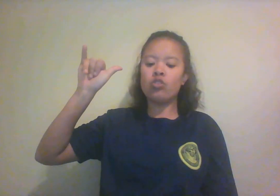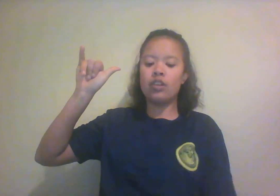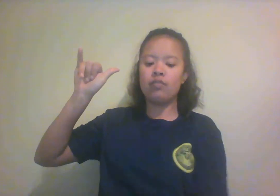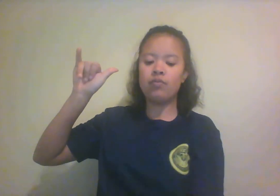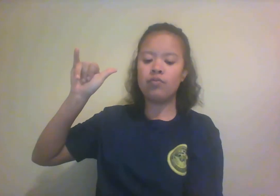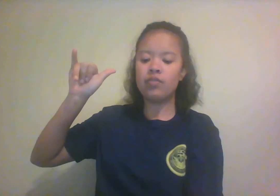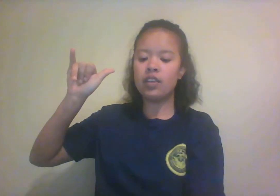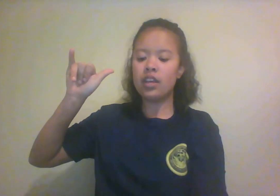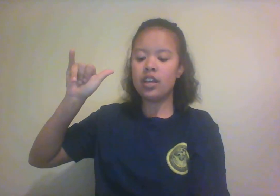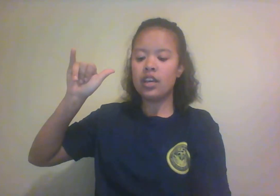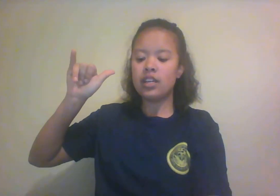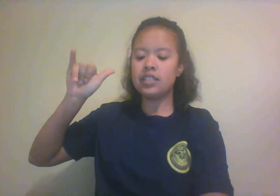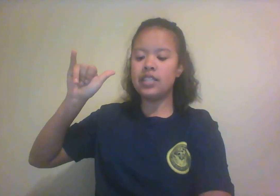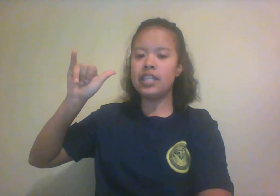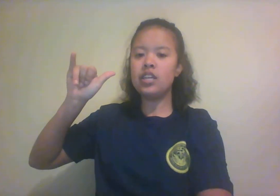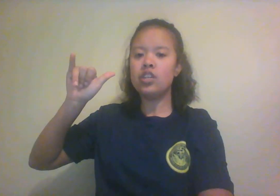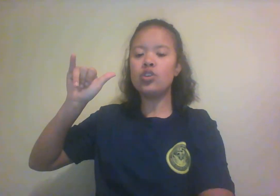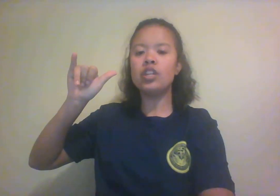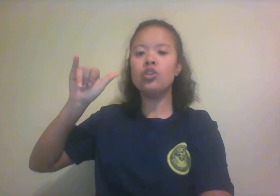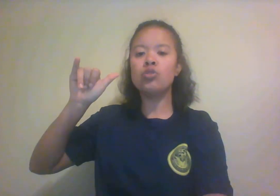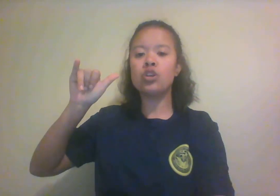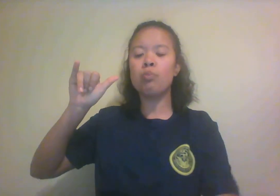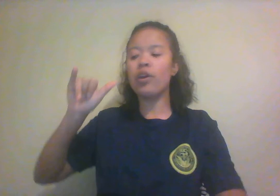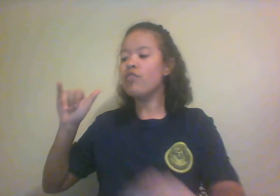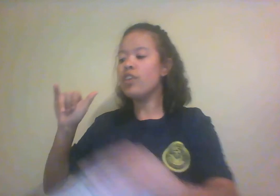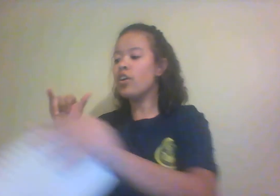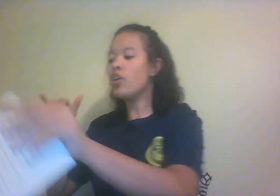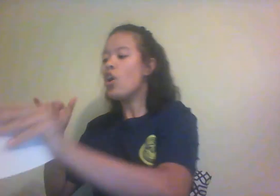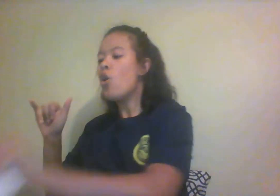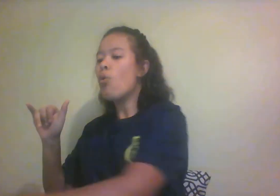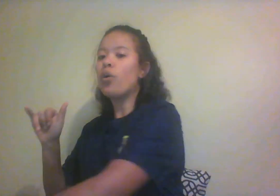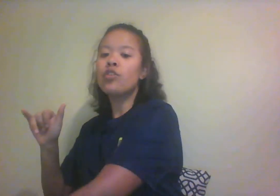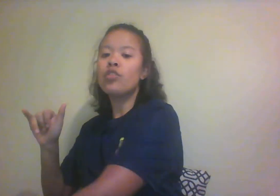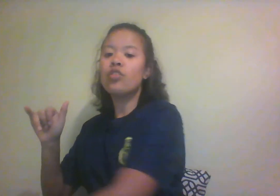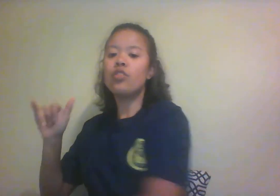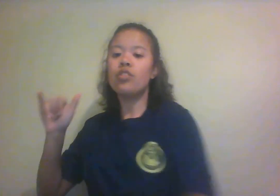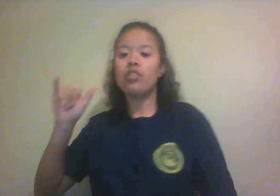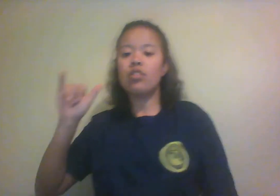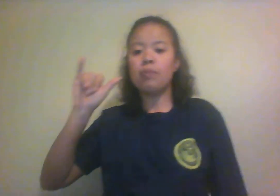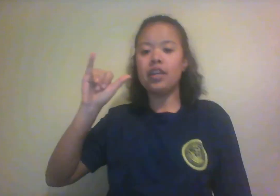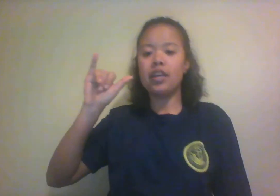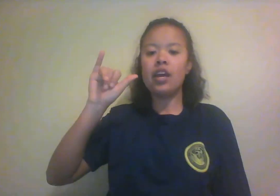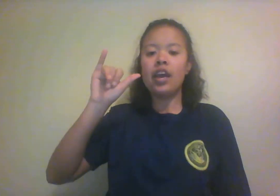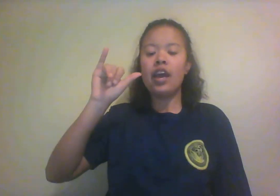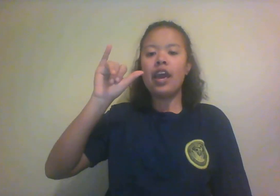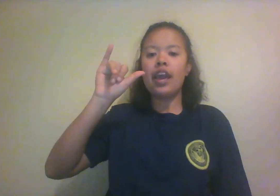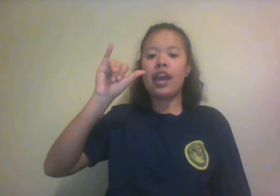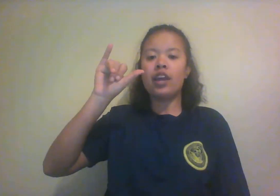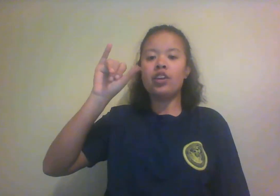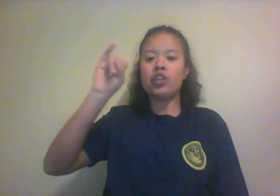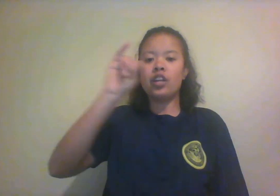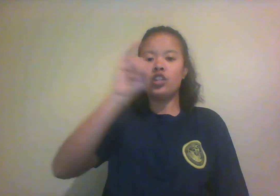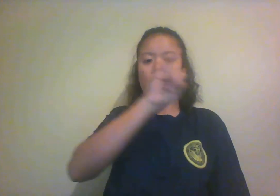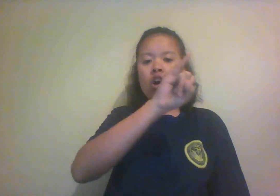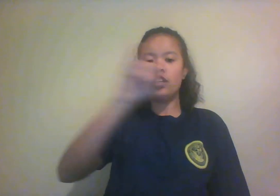in. Z, you can use your pointer finger or your pinky, and you're going to draw a